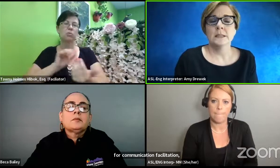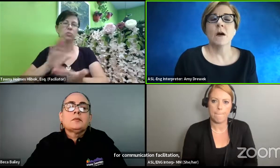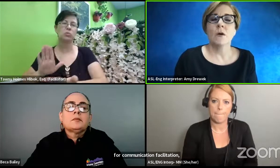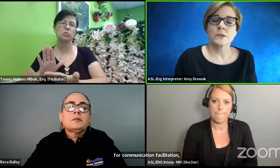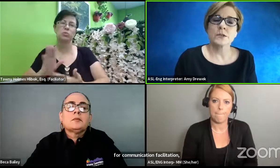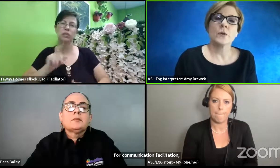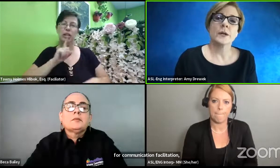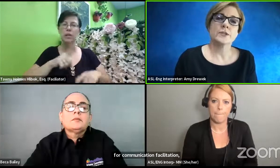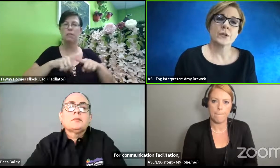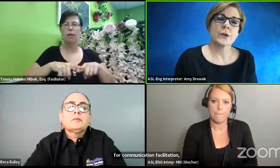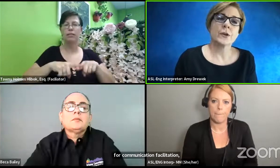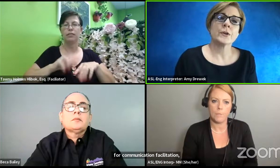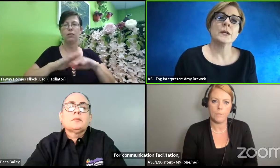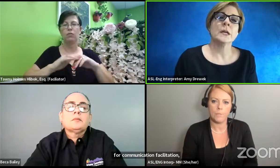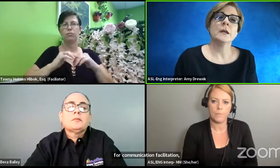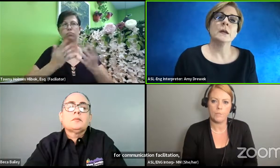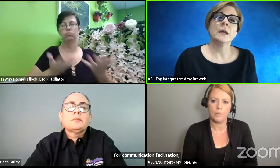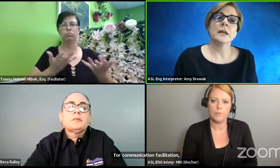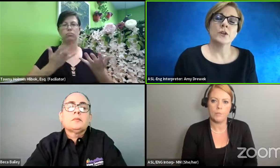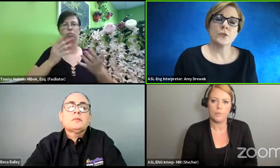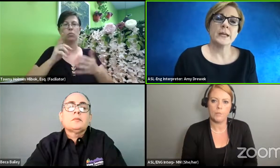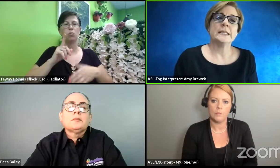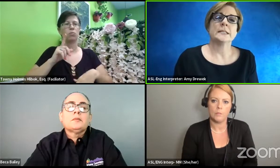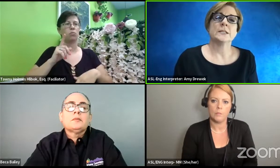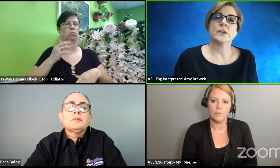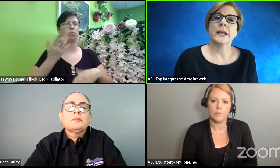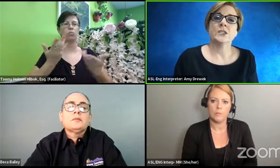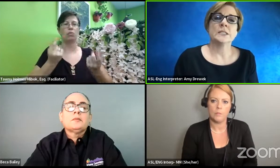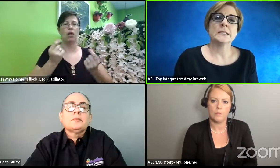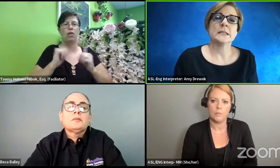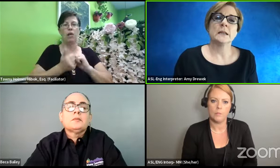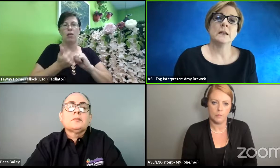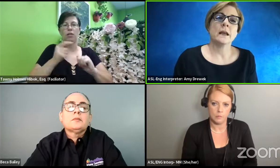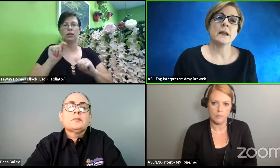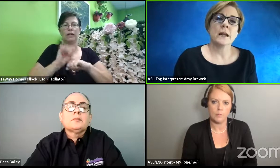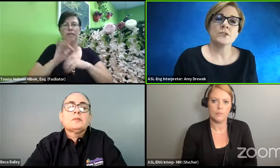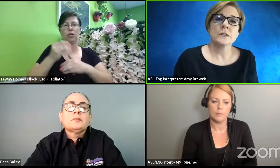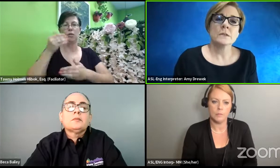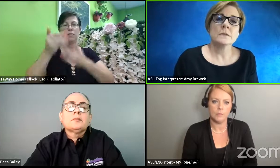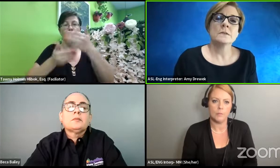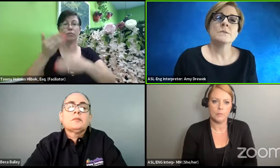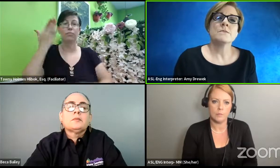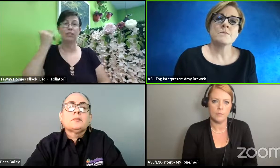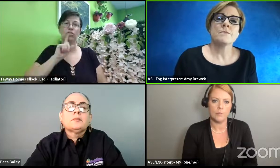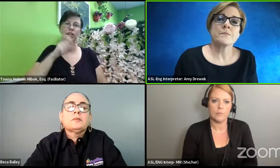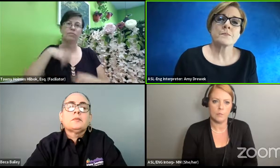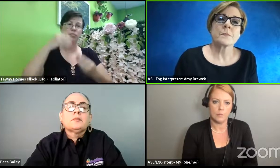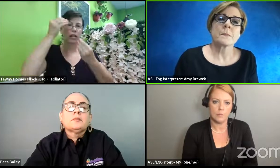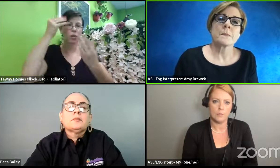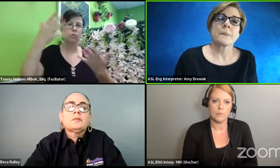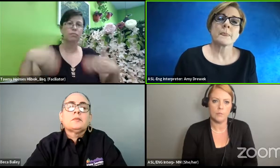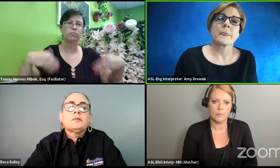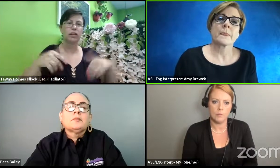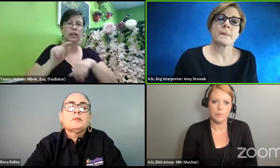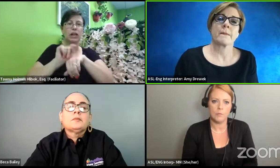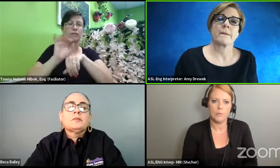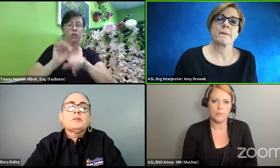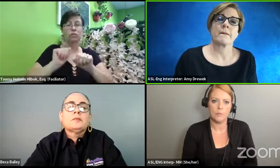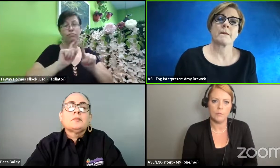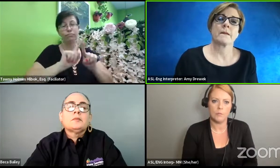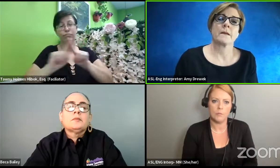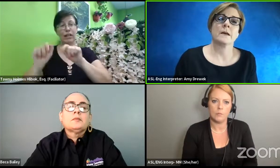That might also, in turn, increase interagency connections.